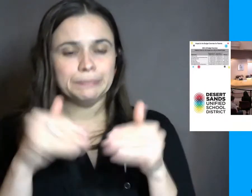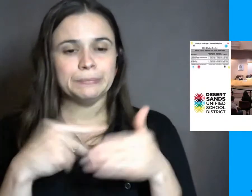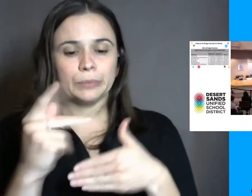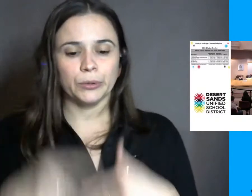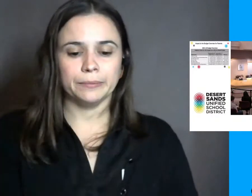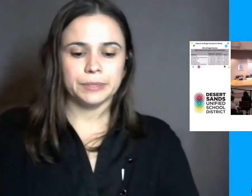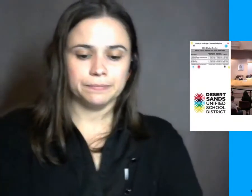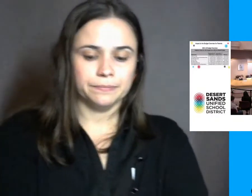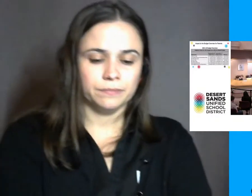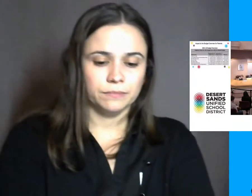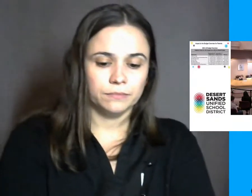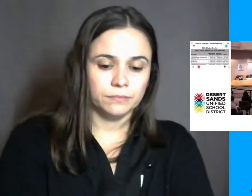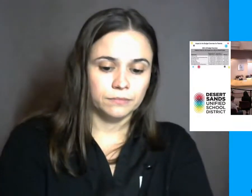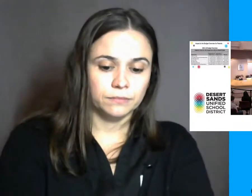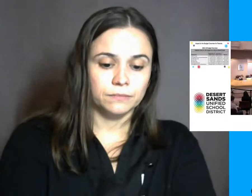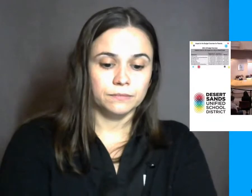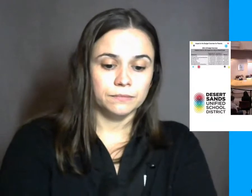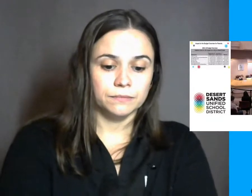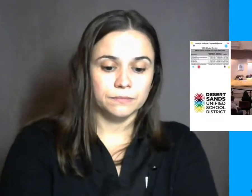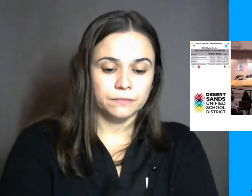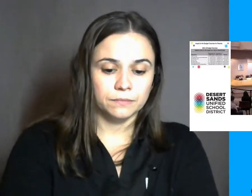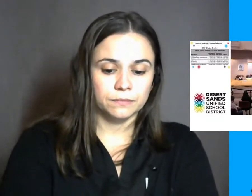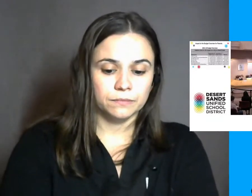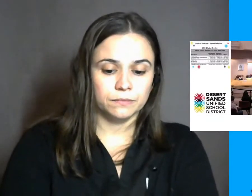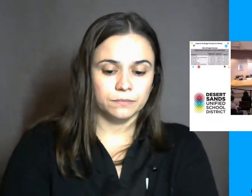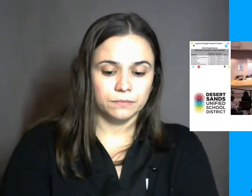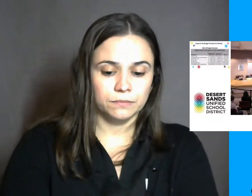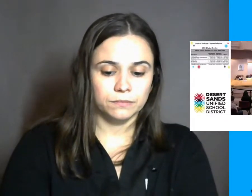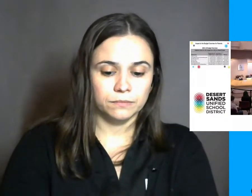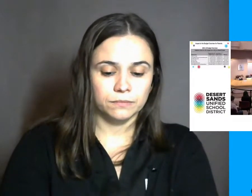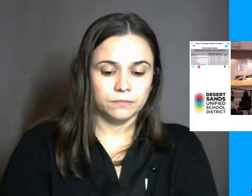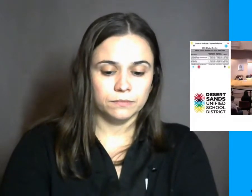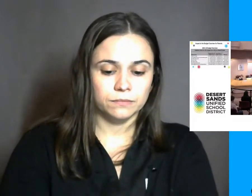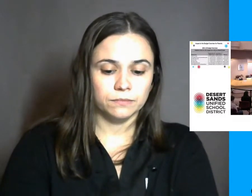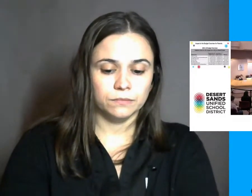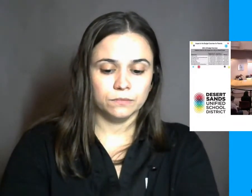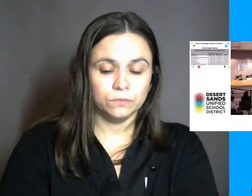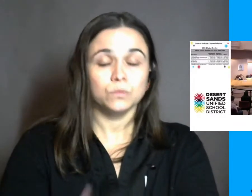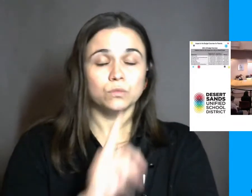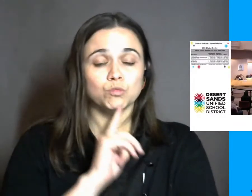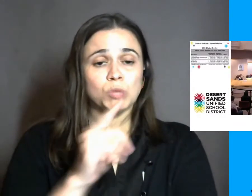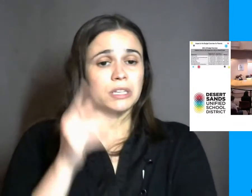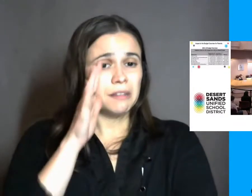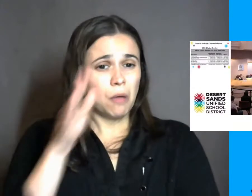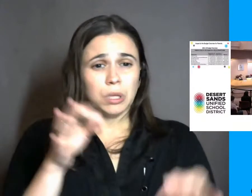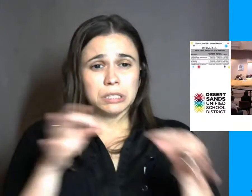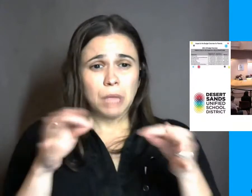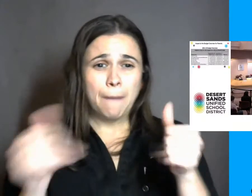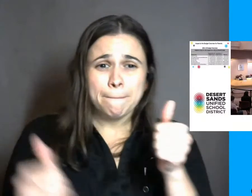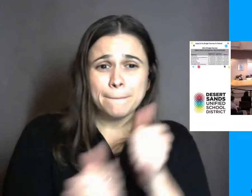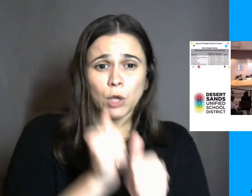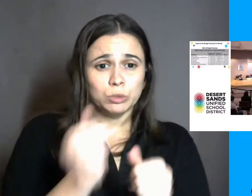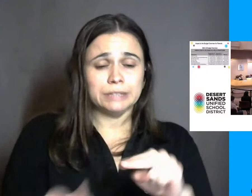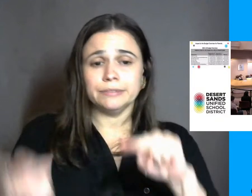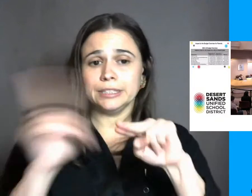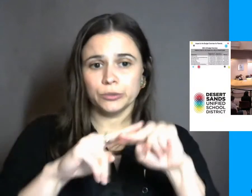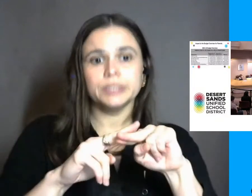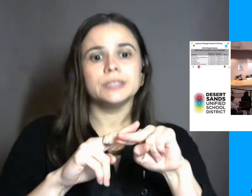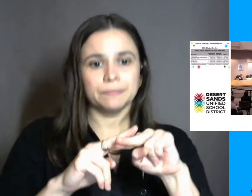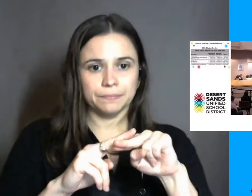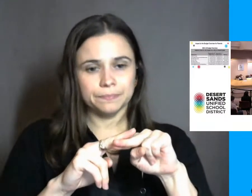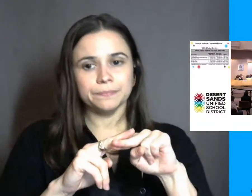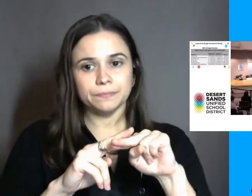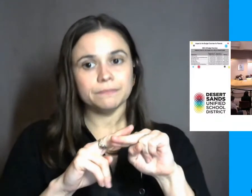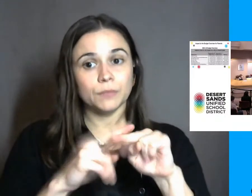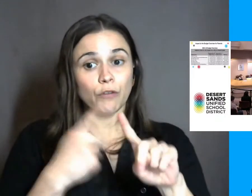So that's pretty much a majority. The major increase you could see from the original time